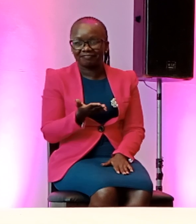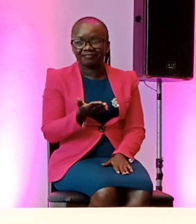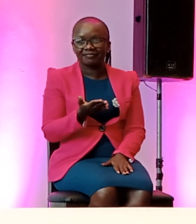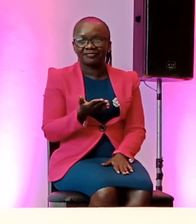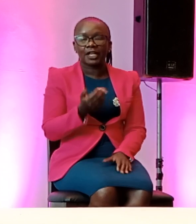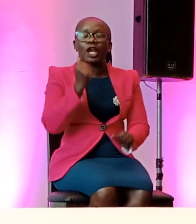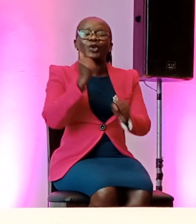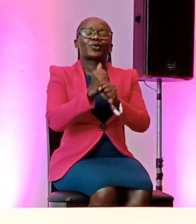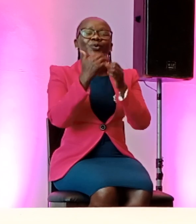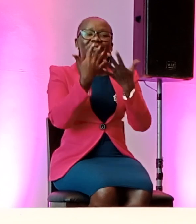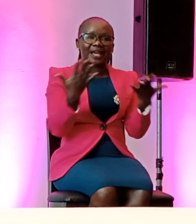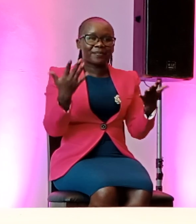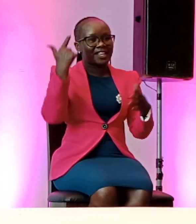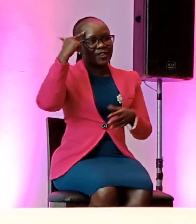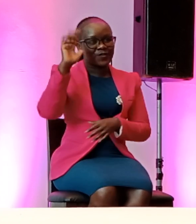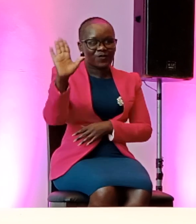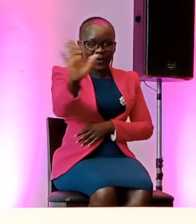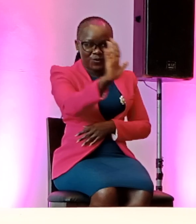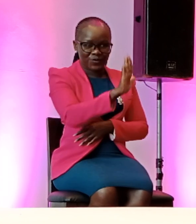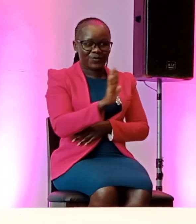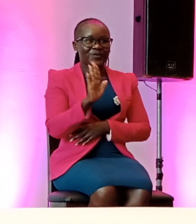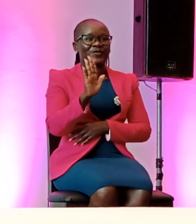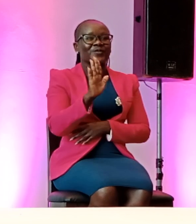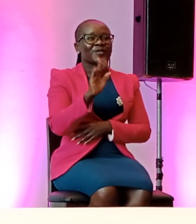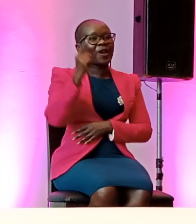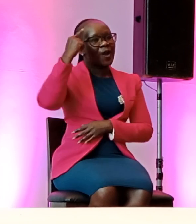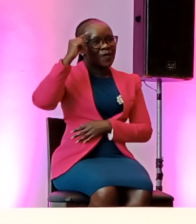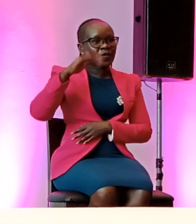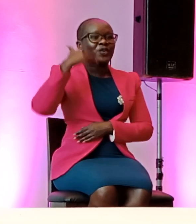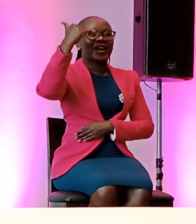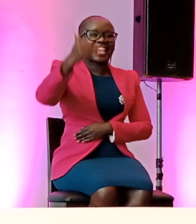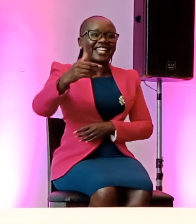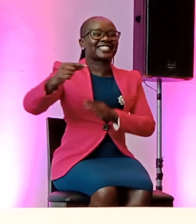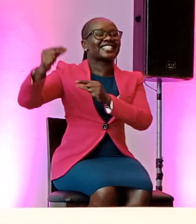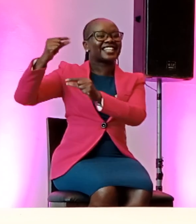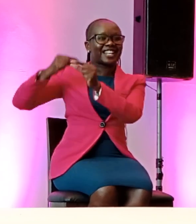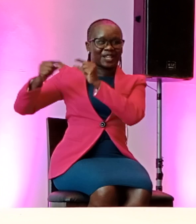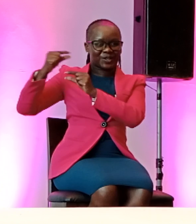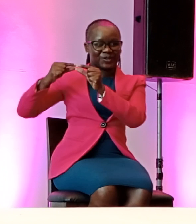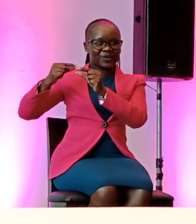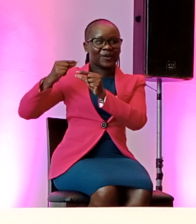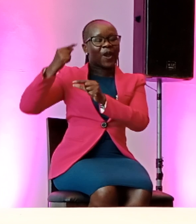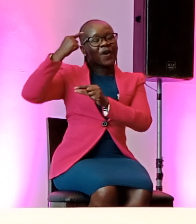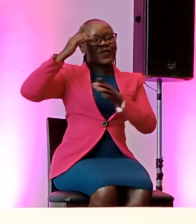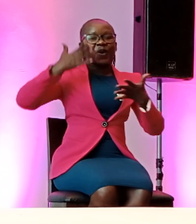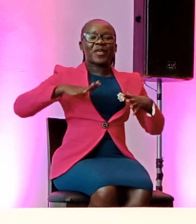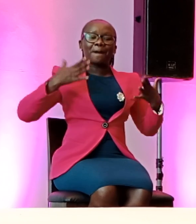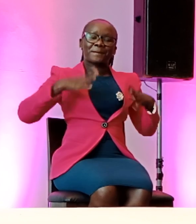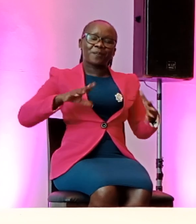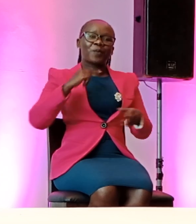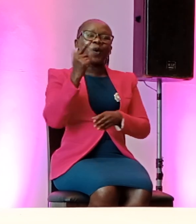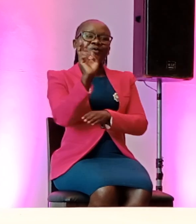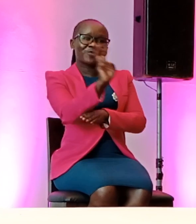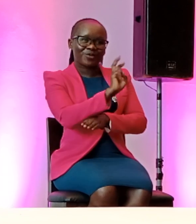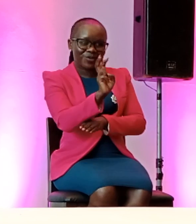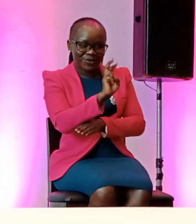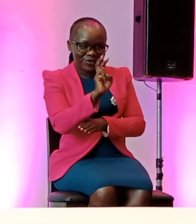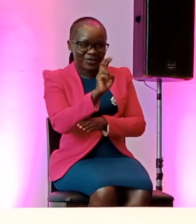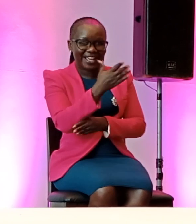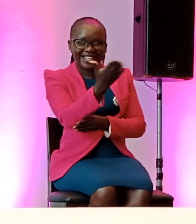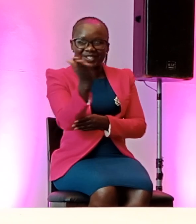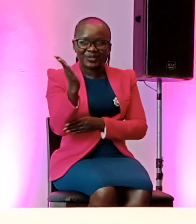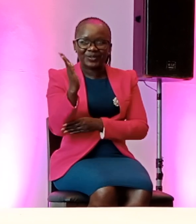do something for you, for your next generation, for the people who look at